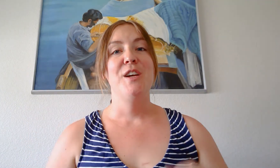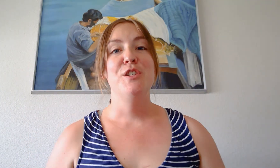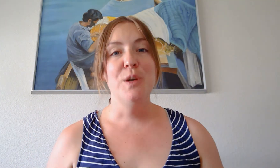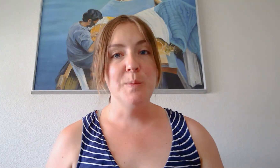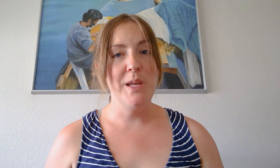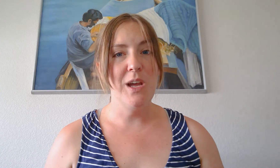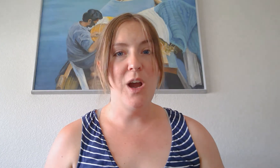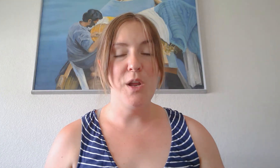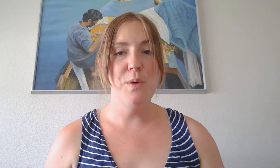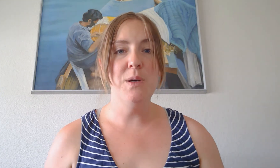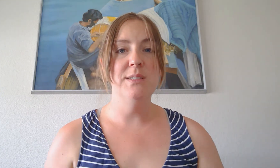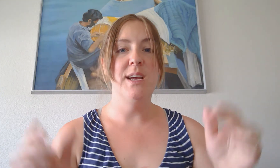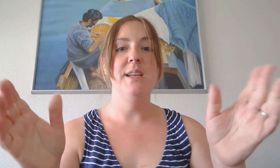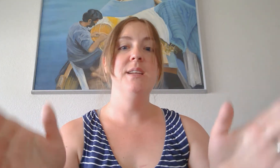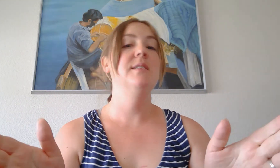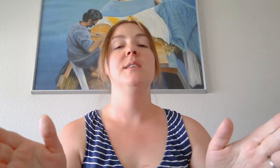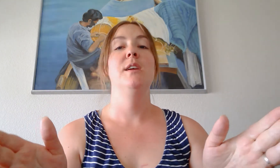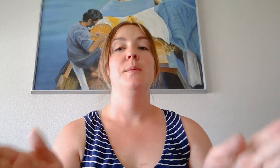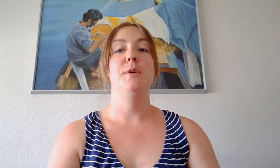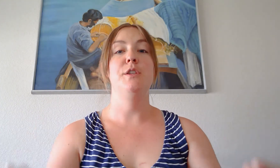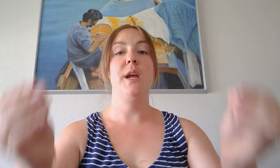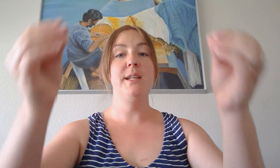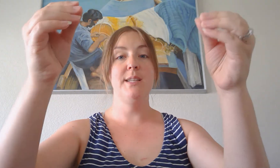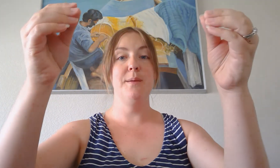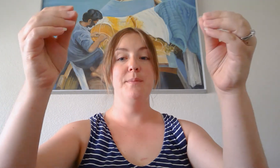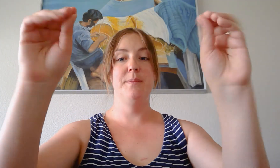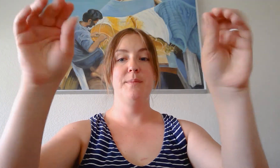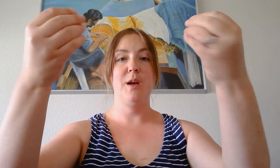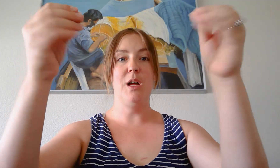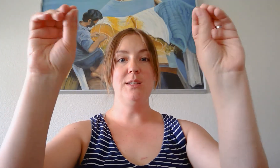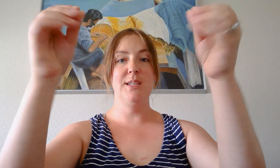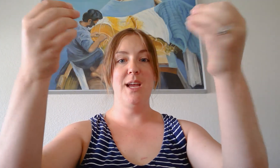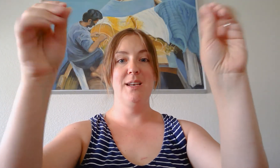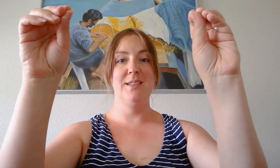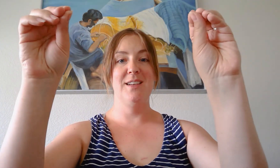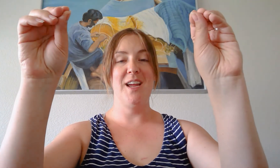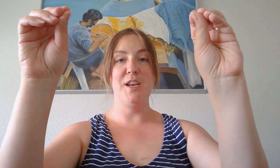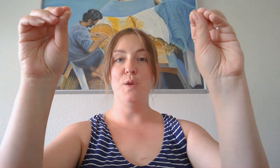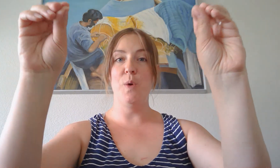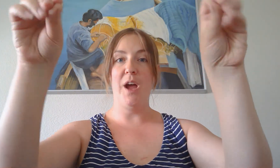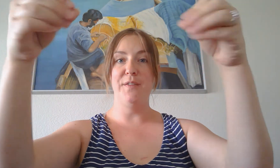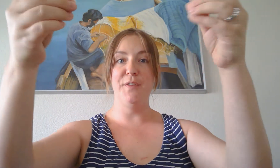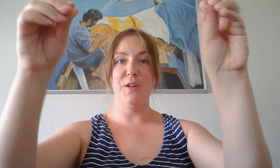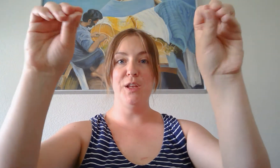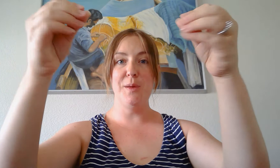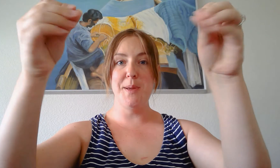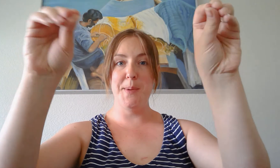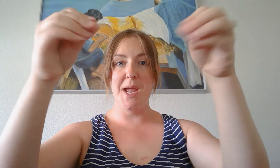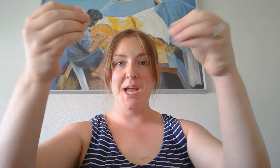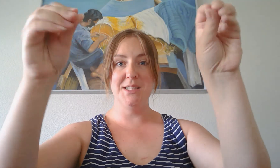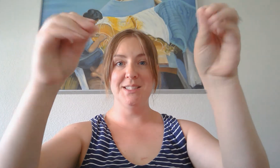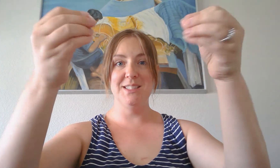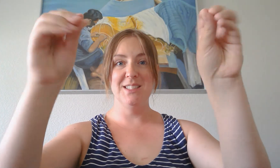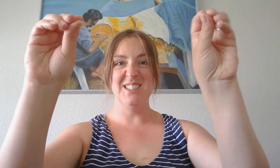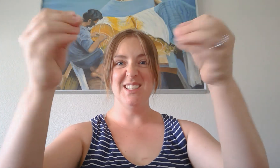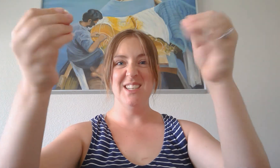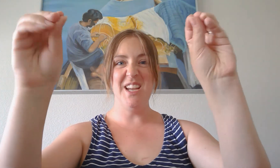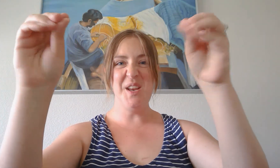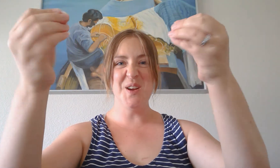Show me, are you all done? Put your hands up, all done, and you have your little baby hands in